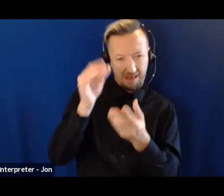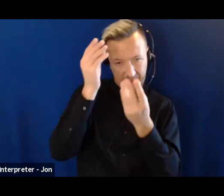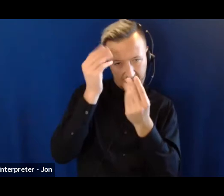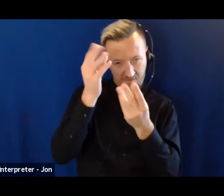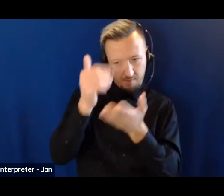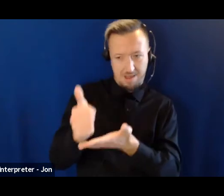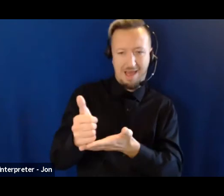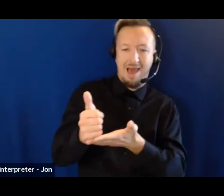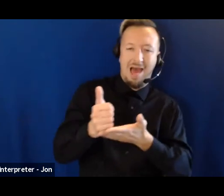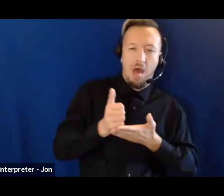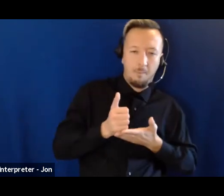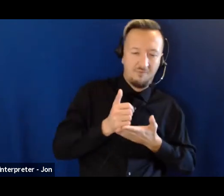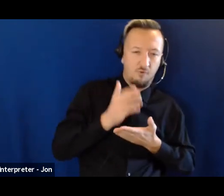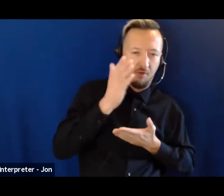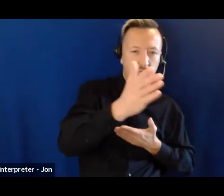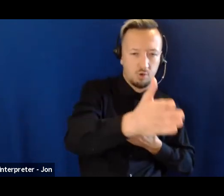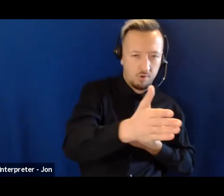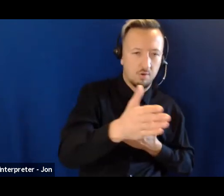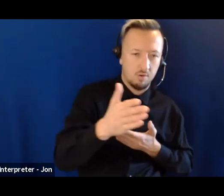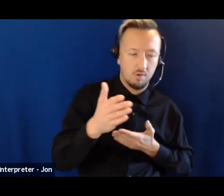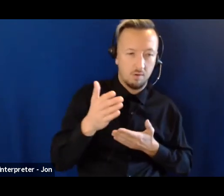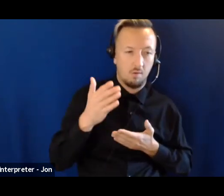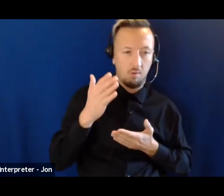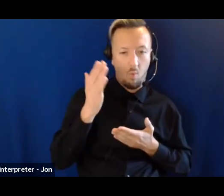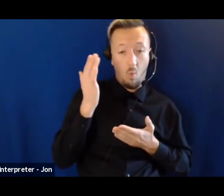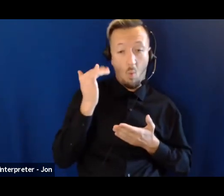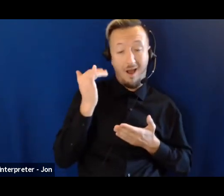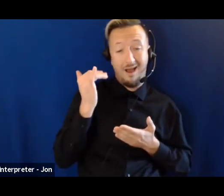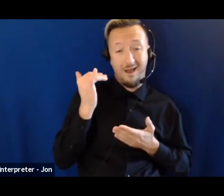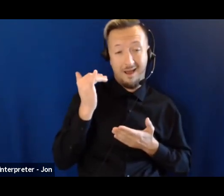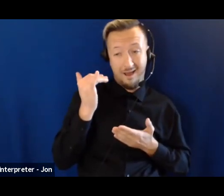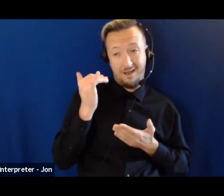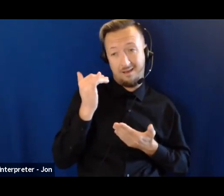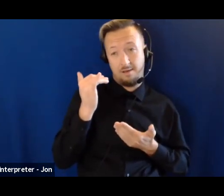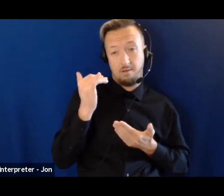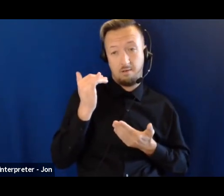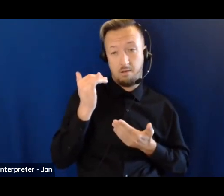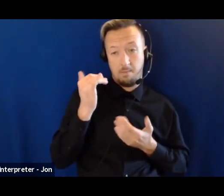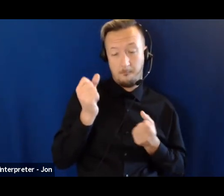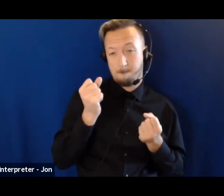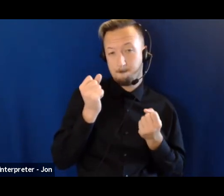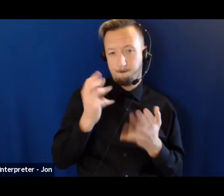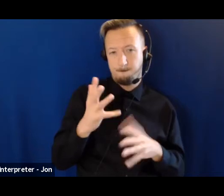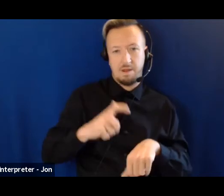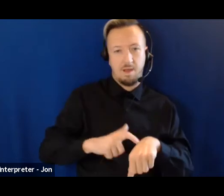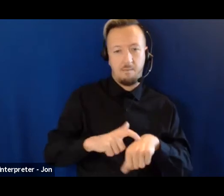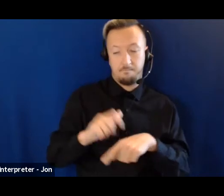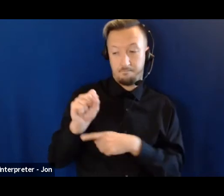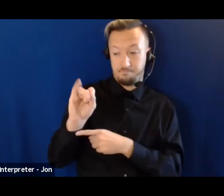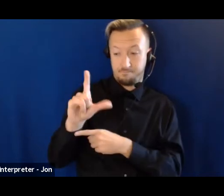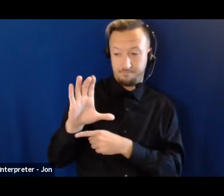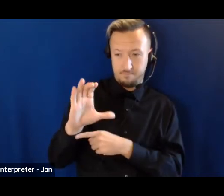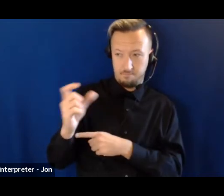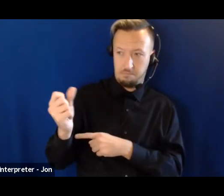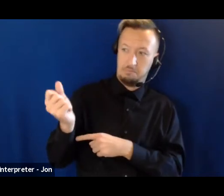run, because there's been lots of times when I've had SILCs come and ask me, or when I've